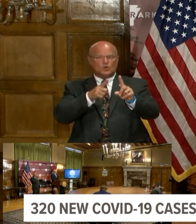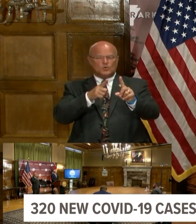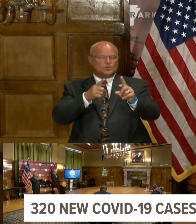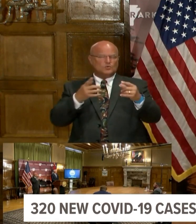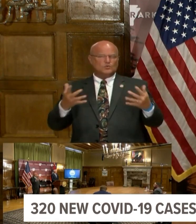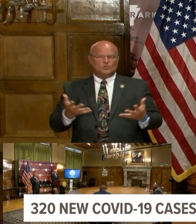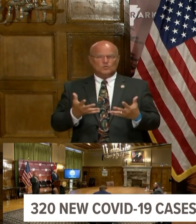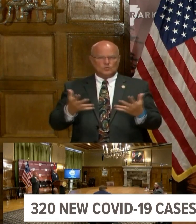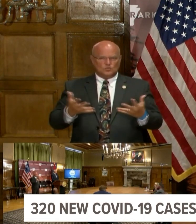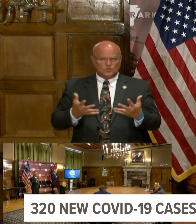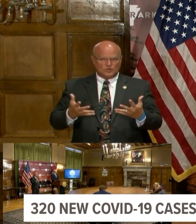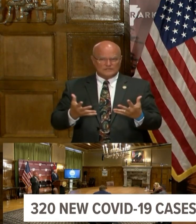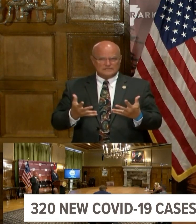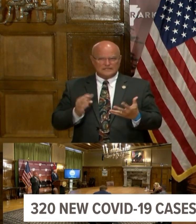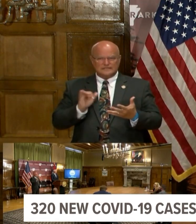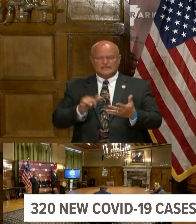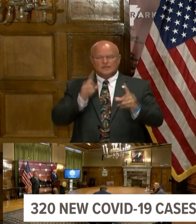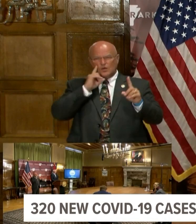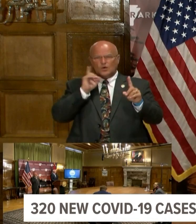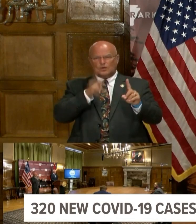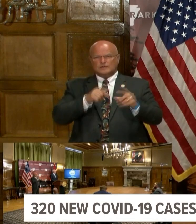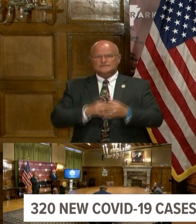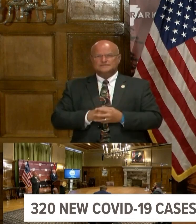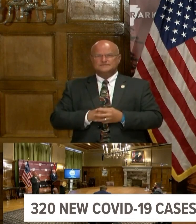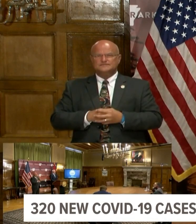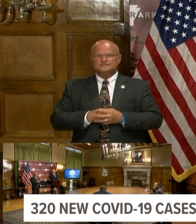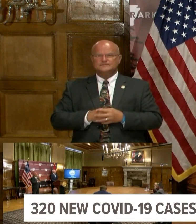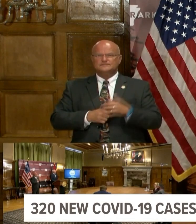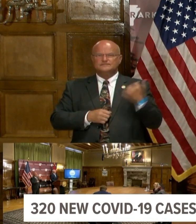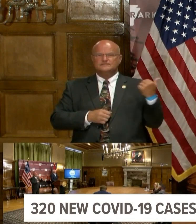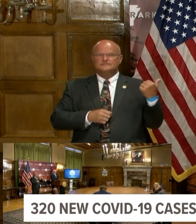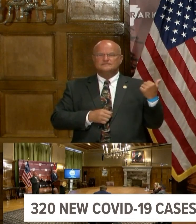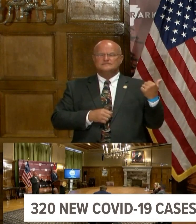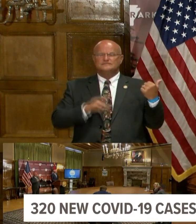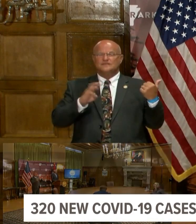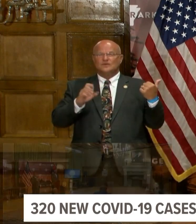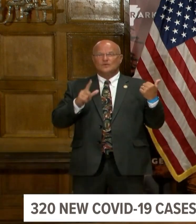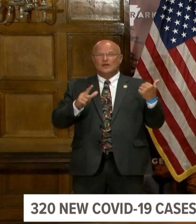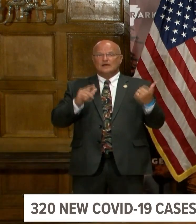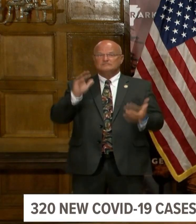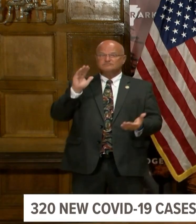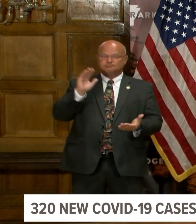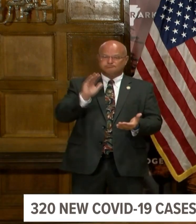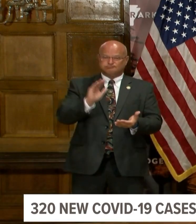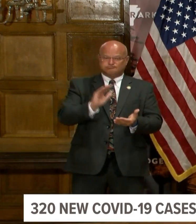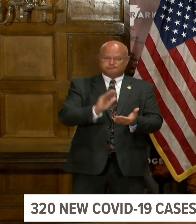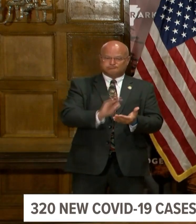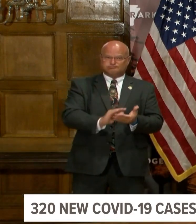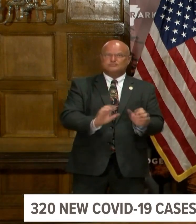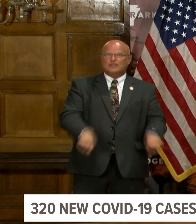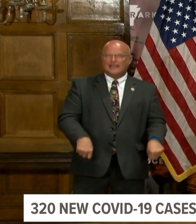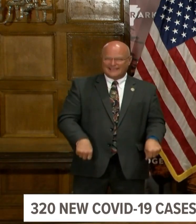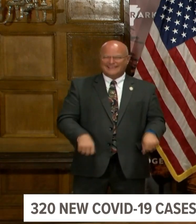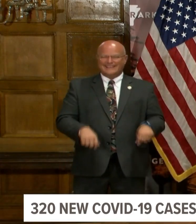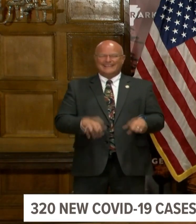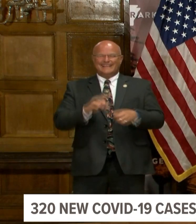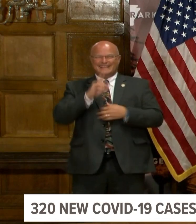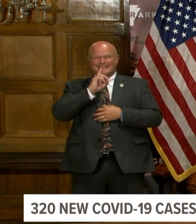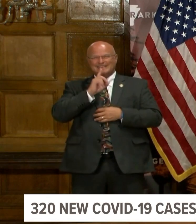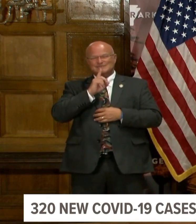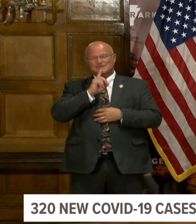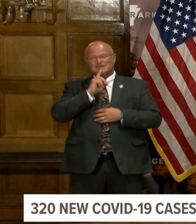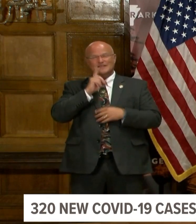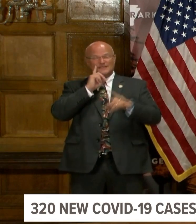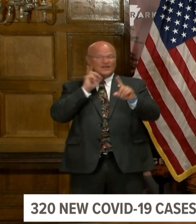for. I would ask. Well, as low as you can go. That's really